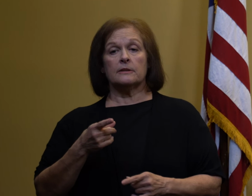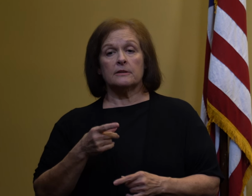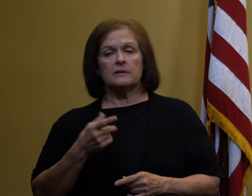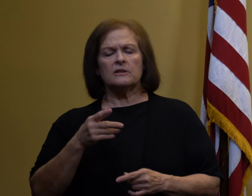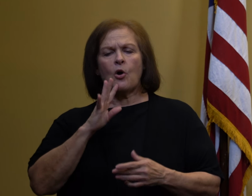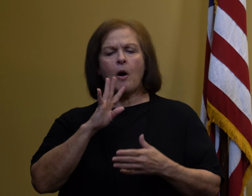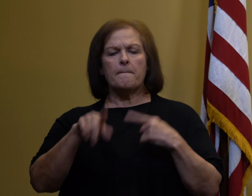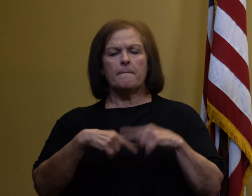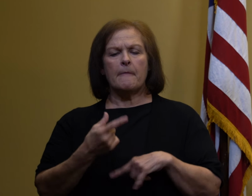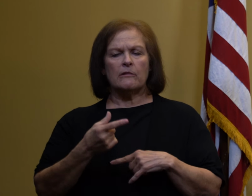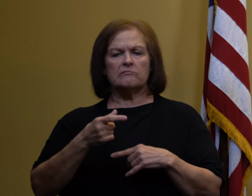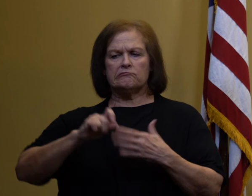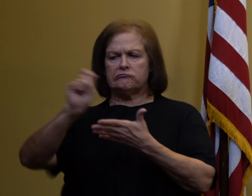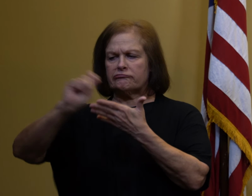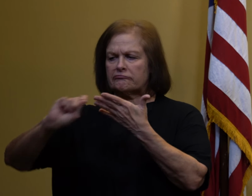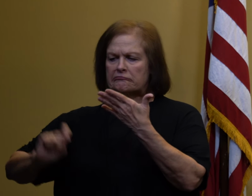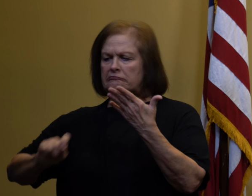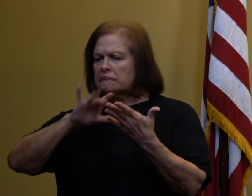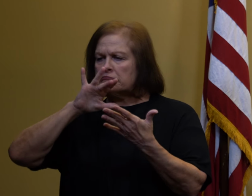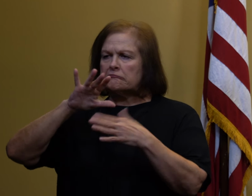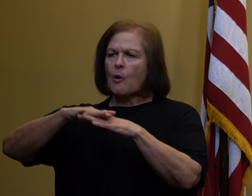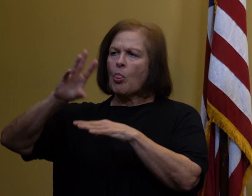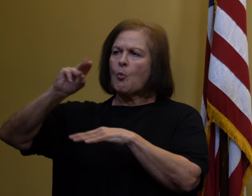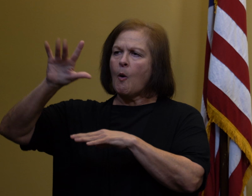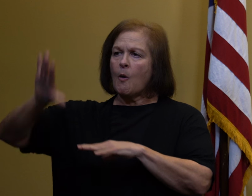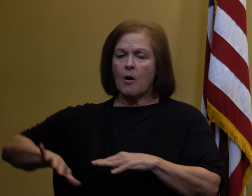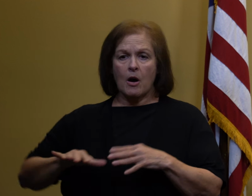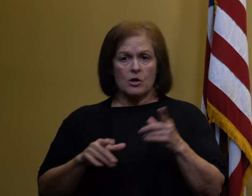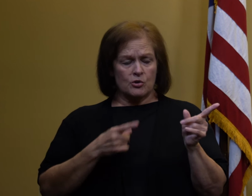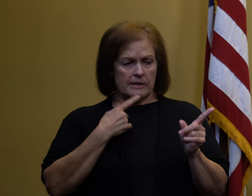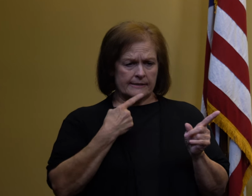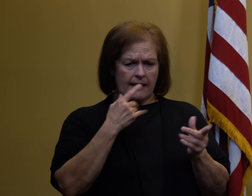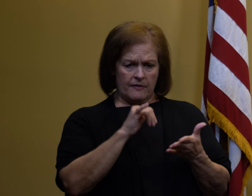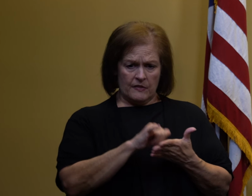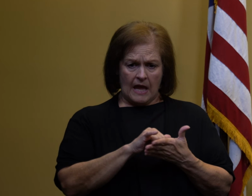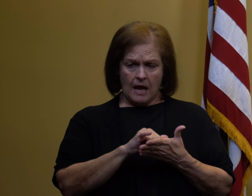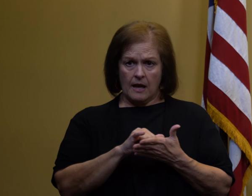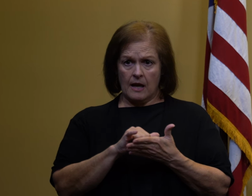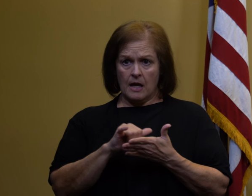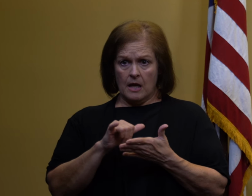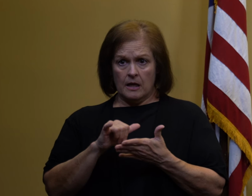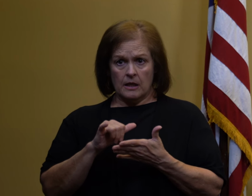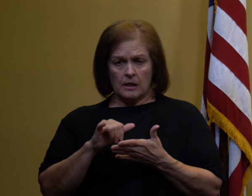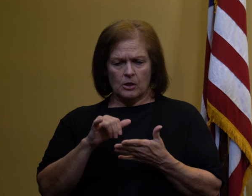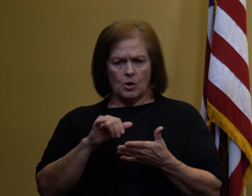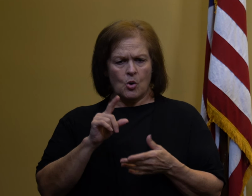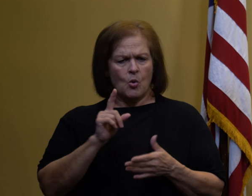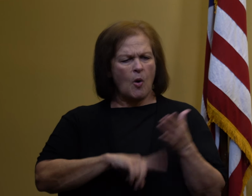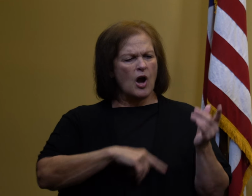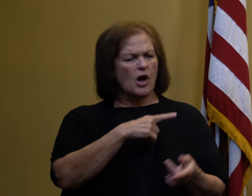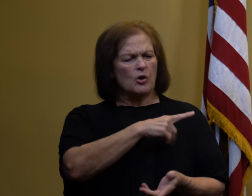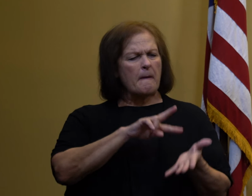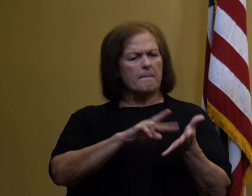graffiti initiative that you're announcing later today, you mentioned it's going to be targeting some of the most egregious instances in the city. What do you consider the